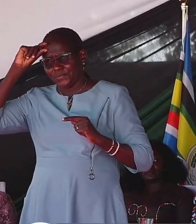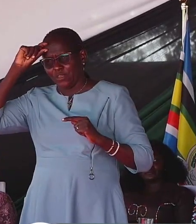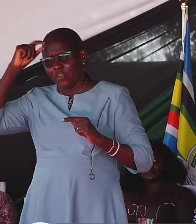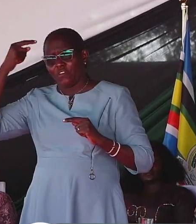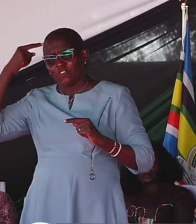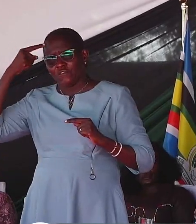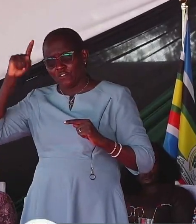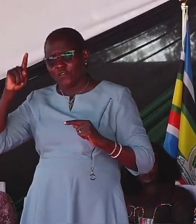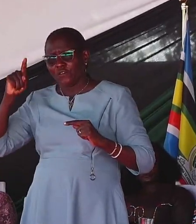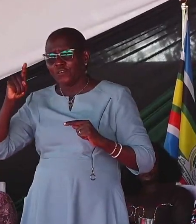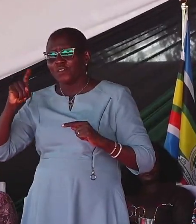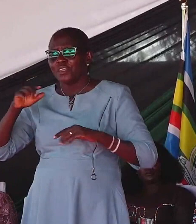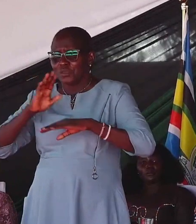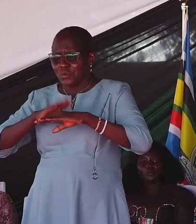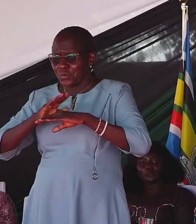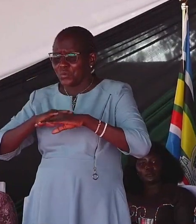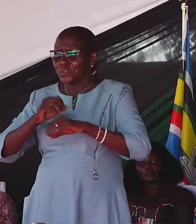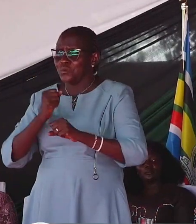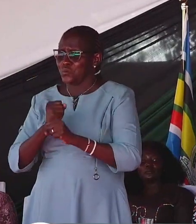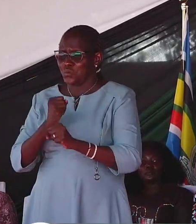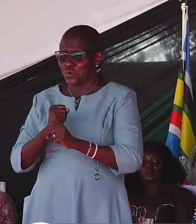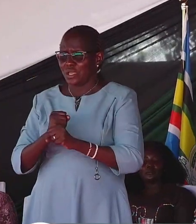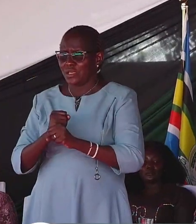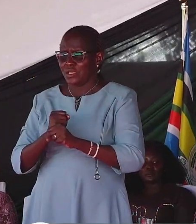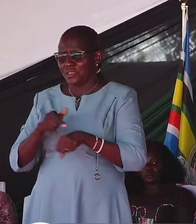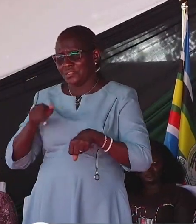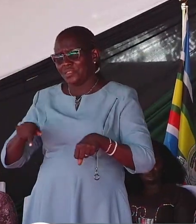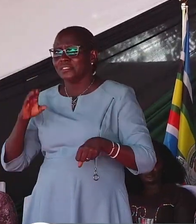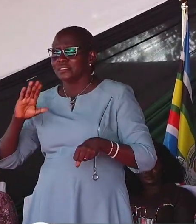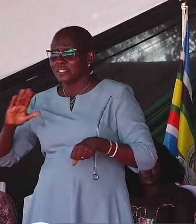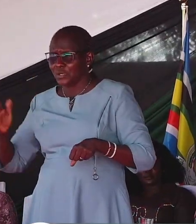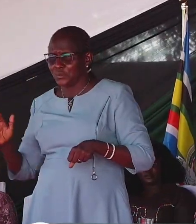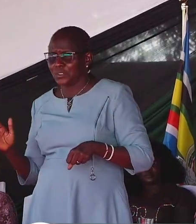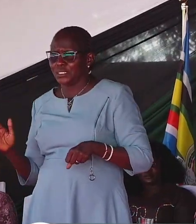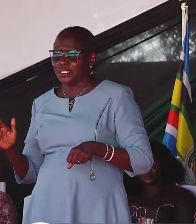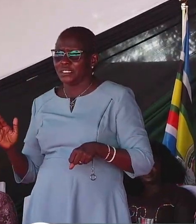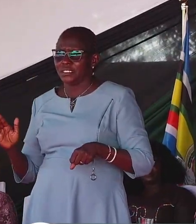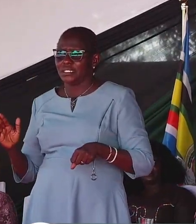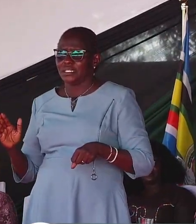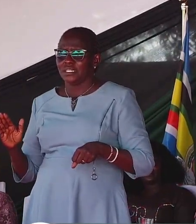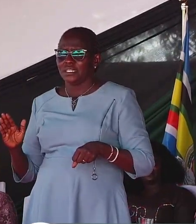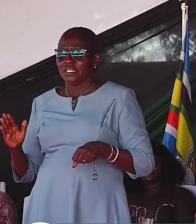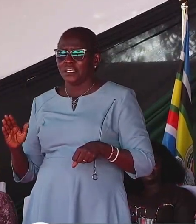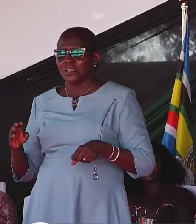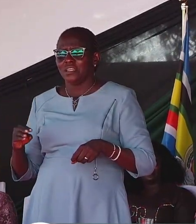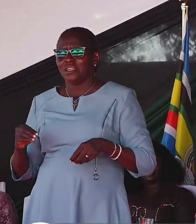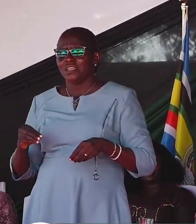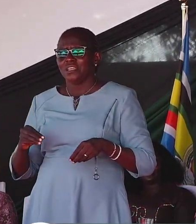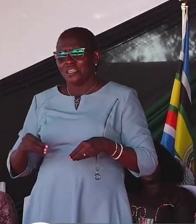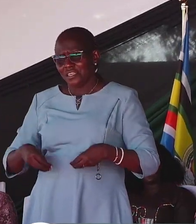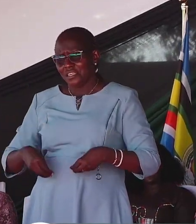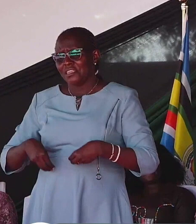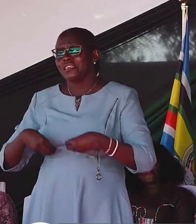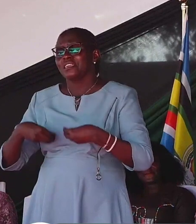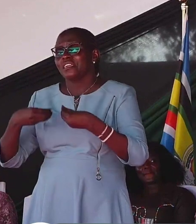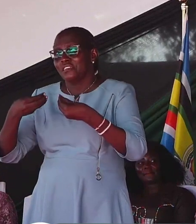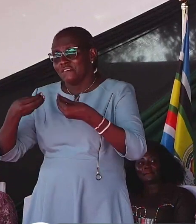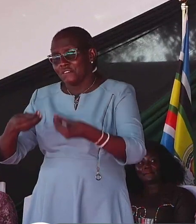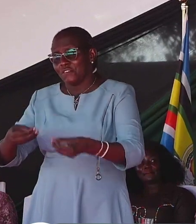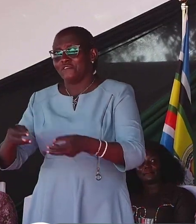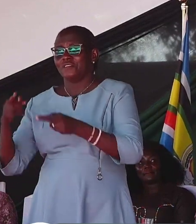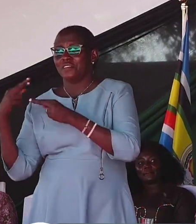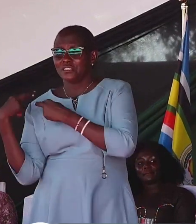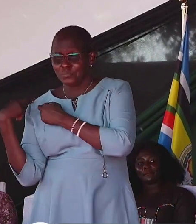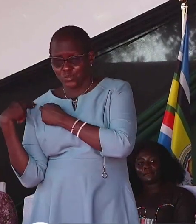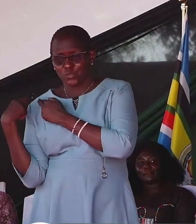for this good job. In this county, I delegate a lot of, or I give a lot of independence to